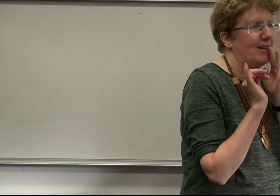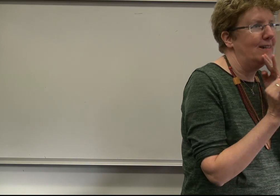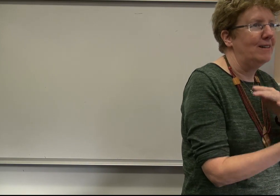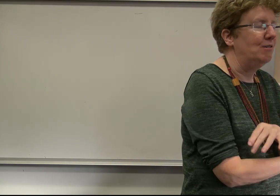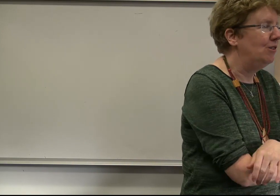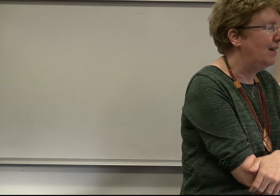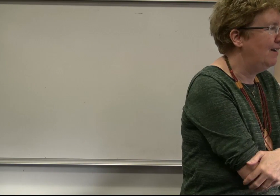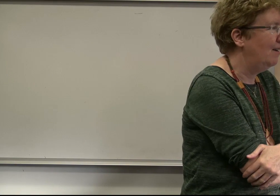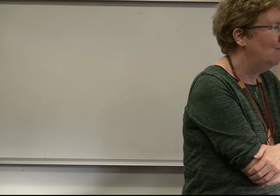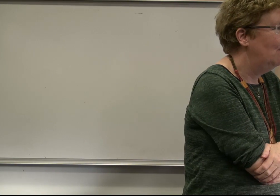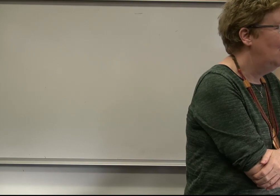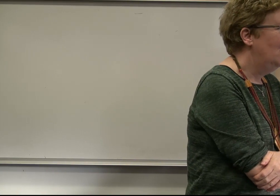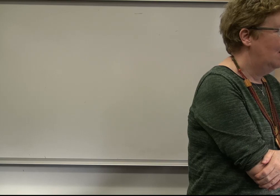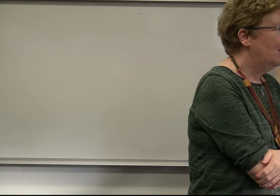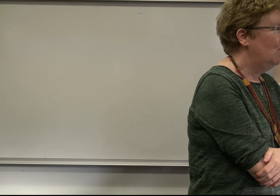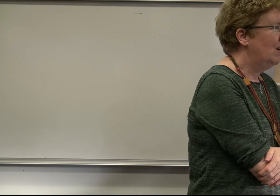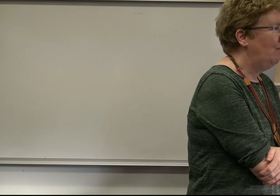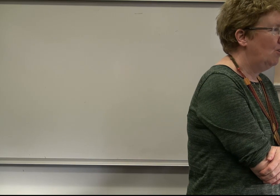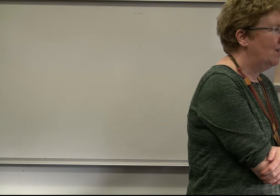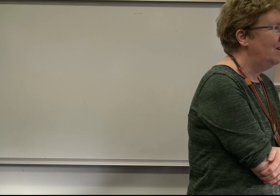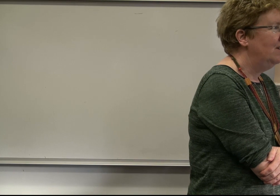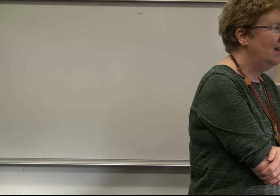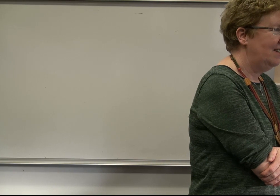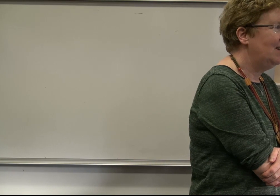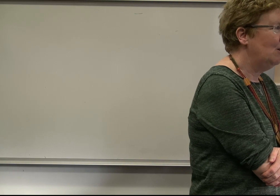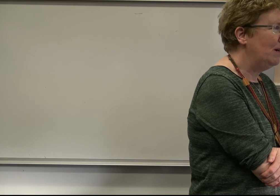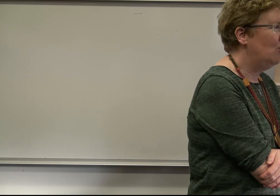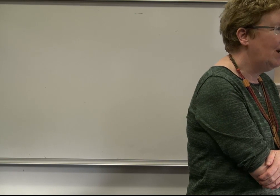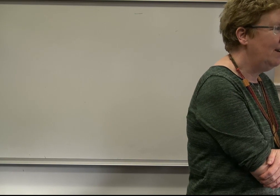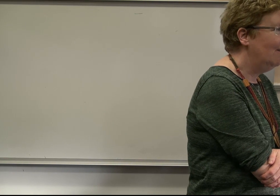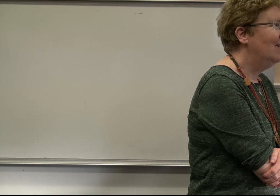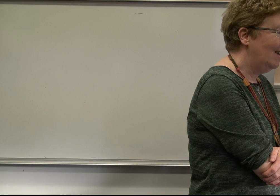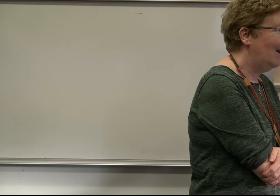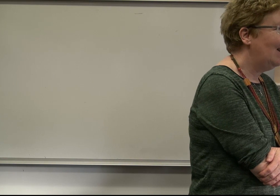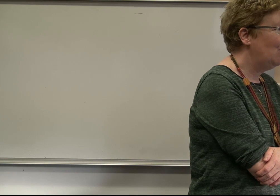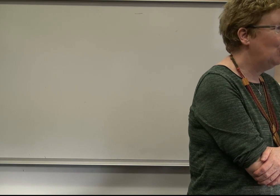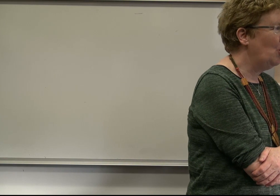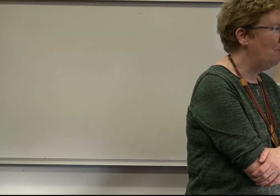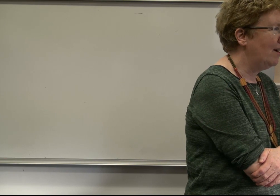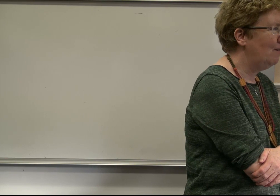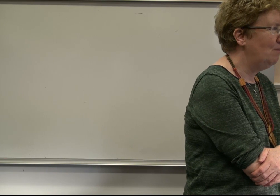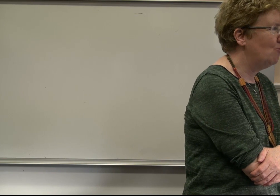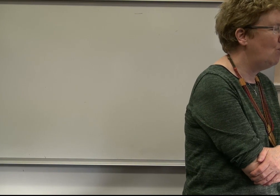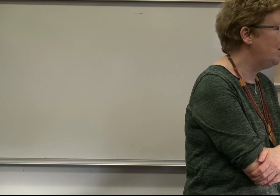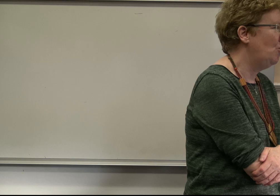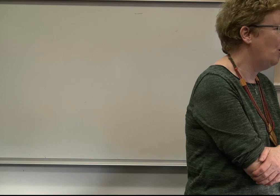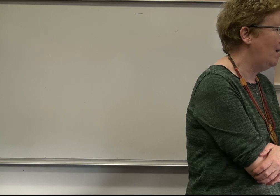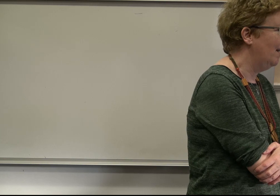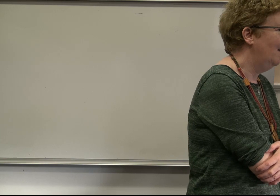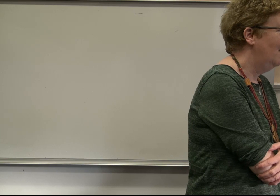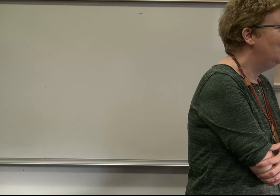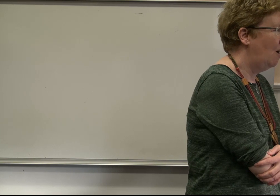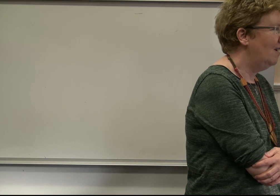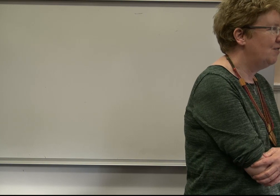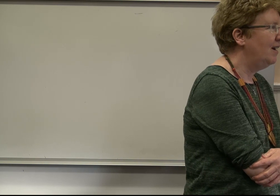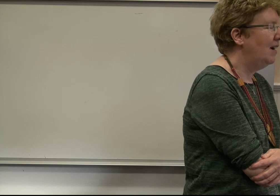just trying to get that sorted out now. So It you was can a have a good look at program, it. though. Yes, it is. It'll be a good day. Yeah. I'm glad you can come. Thank you very much. Rosie's not coming.